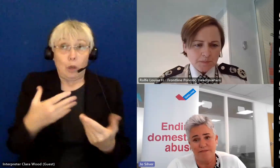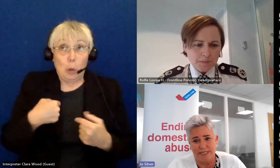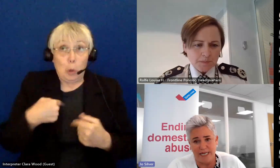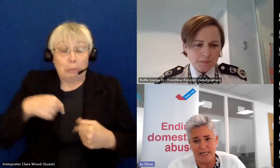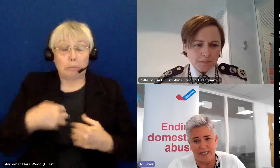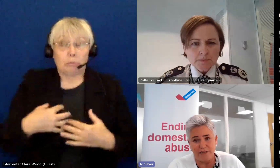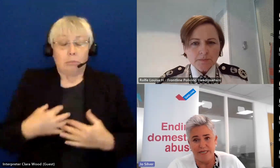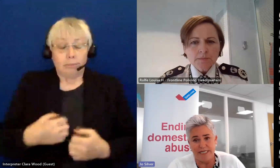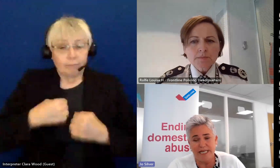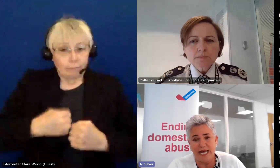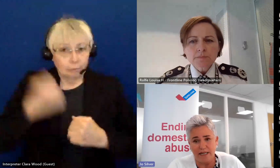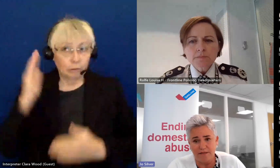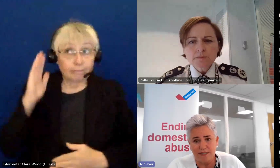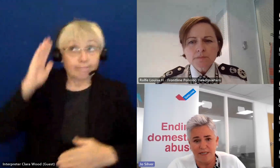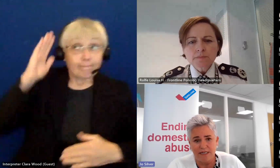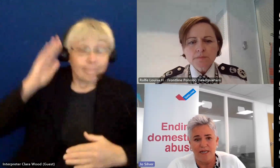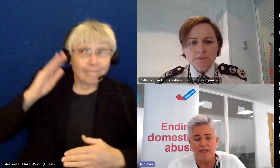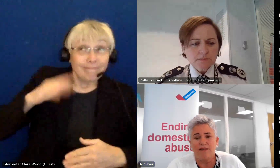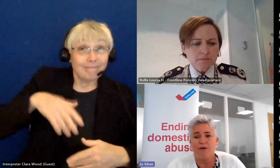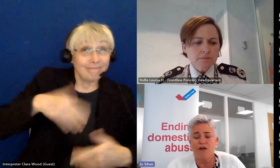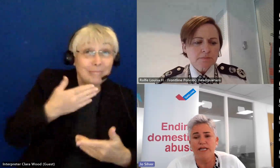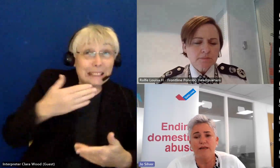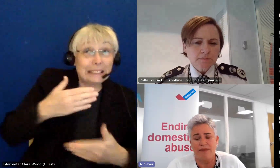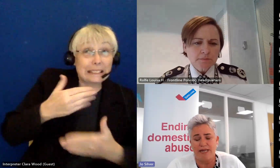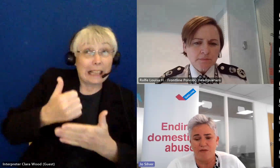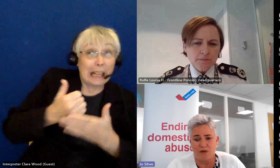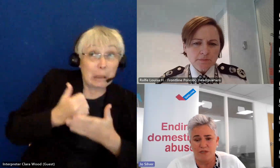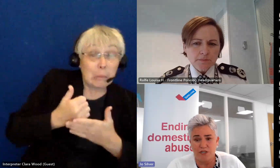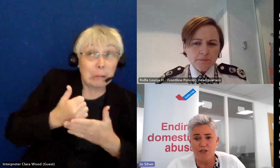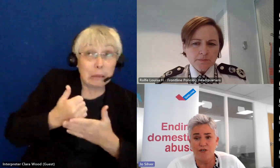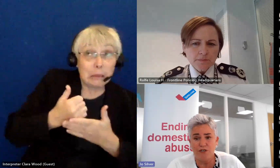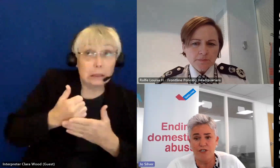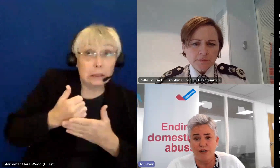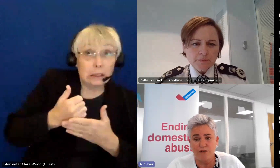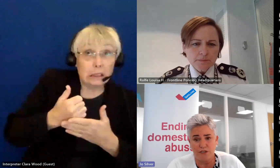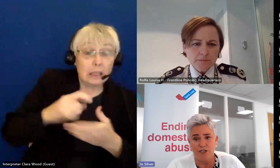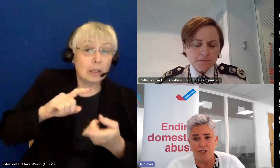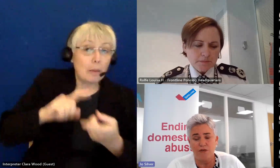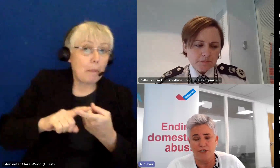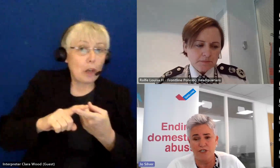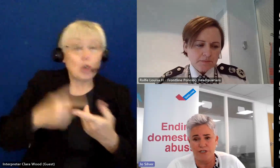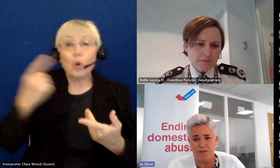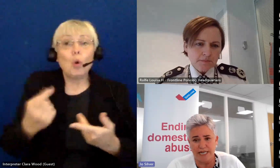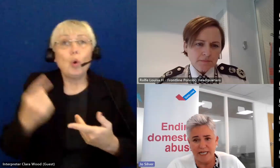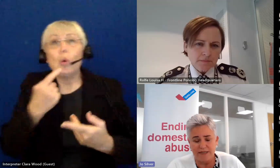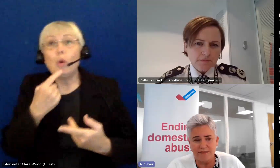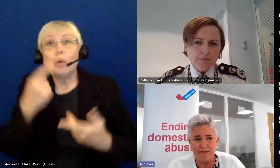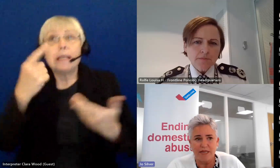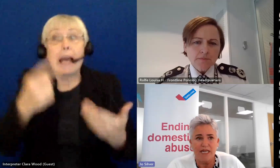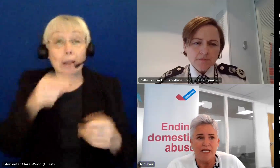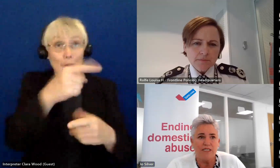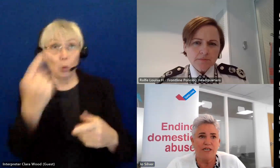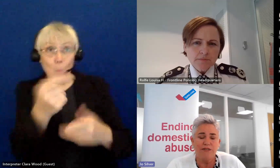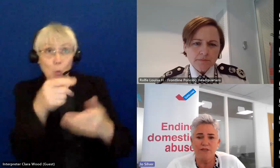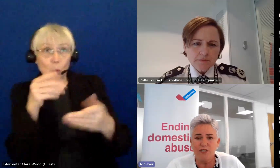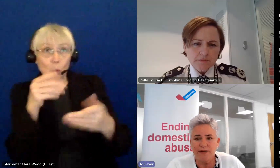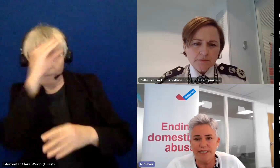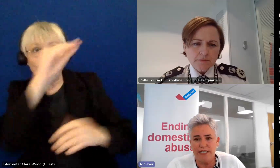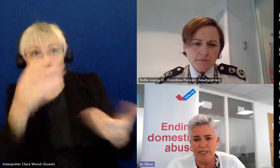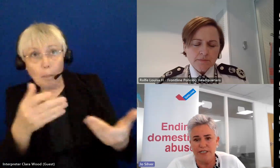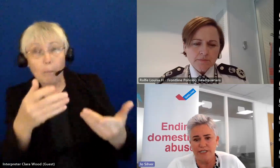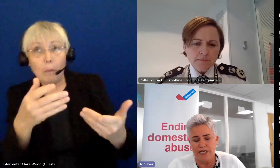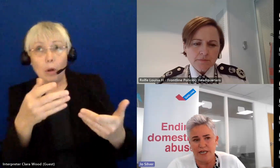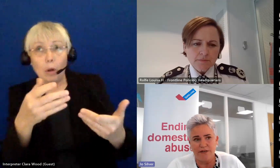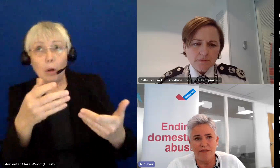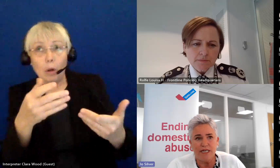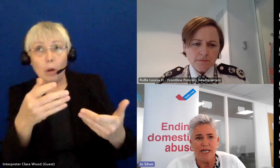tell somebody that you need help. The potluck bit was who you told knew what to do with it. So this was